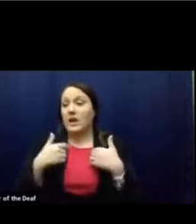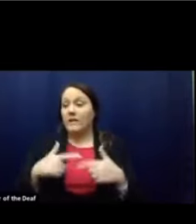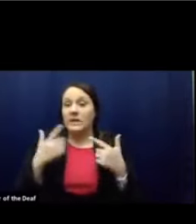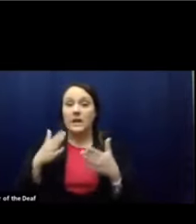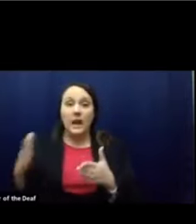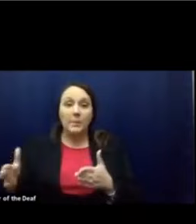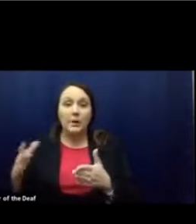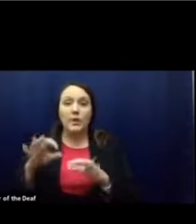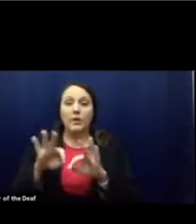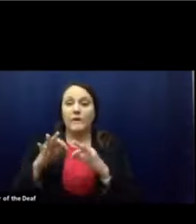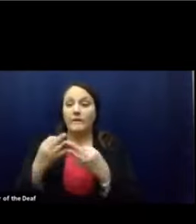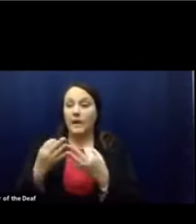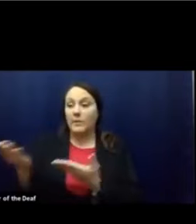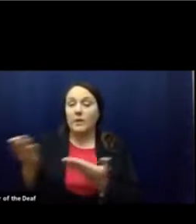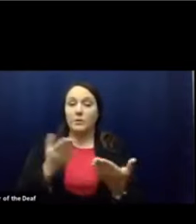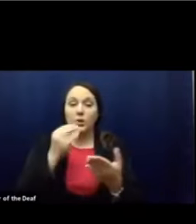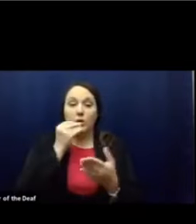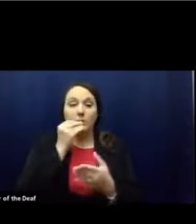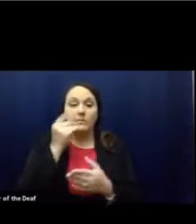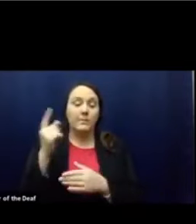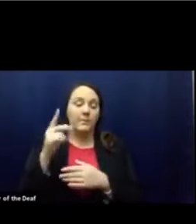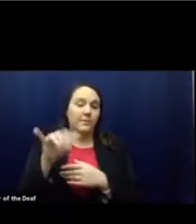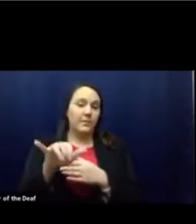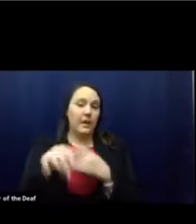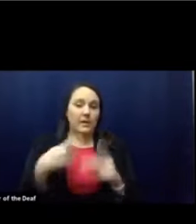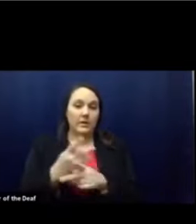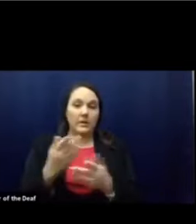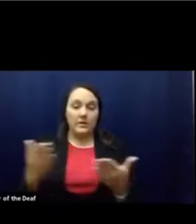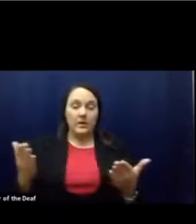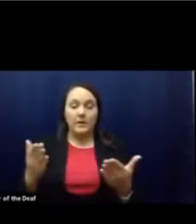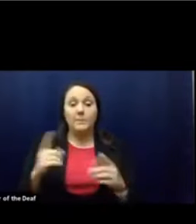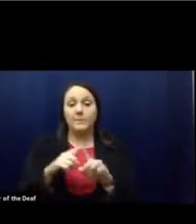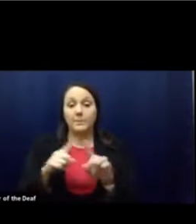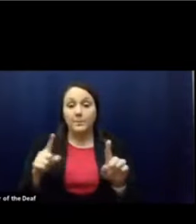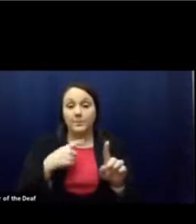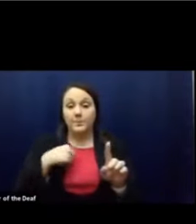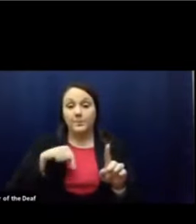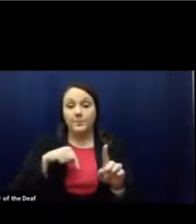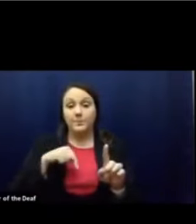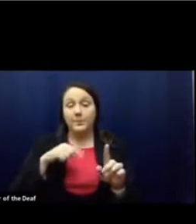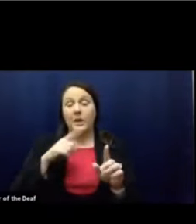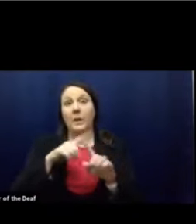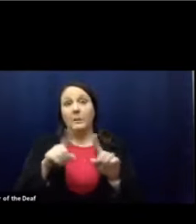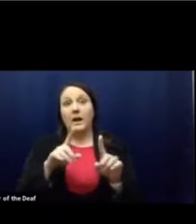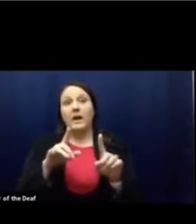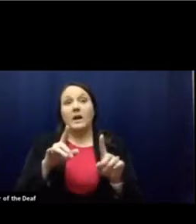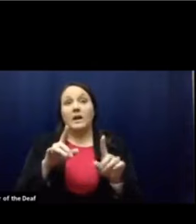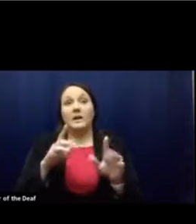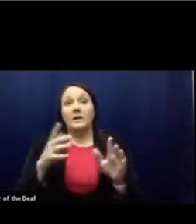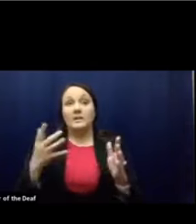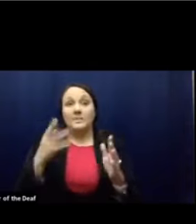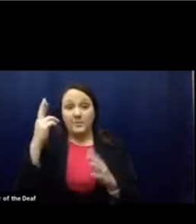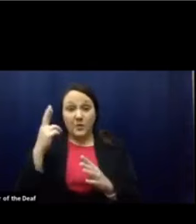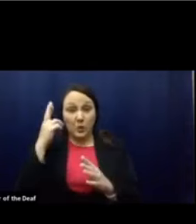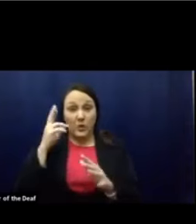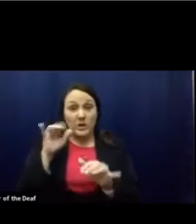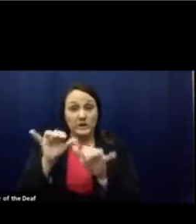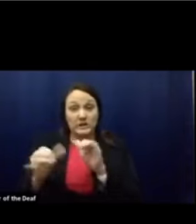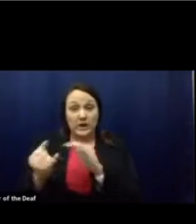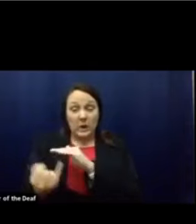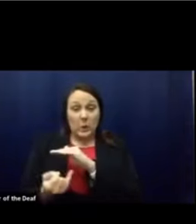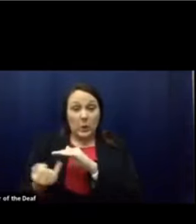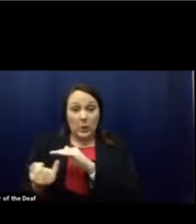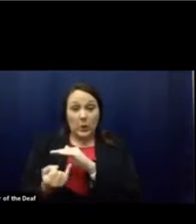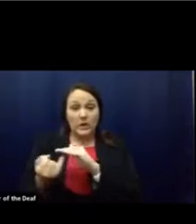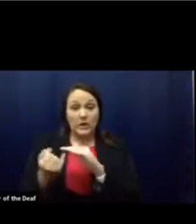member, bring them groceries, that type of thing. But the point of staying in quarantine is to stay away from everybody